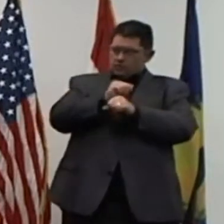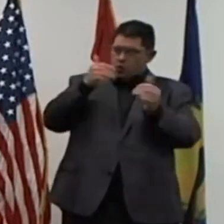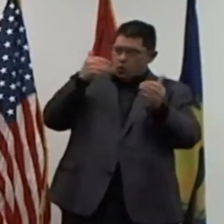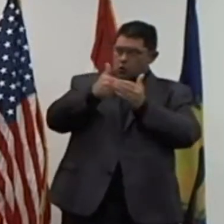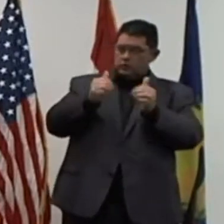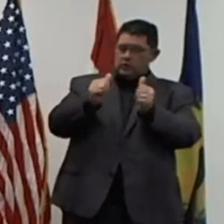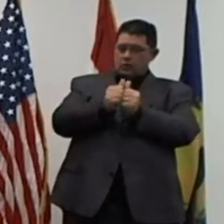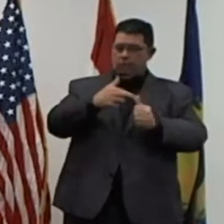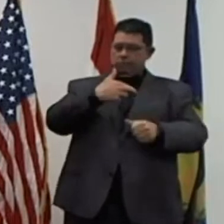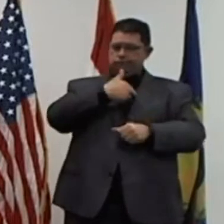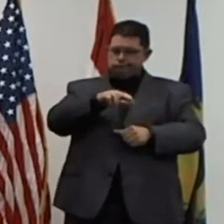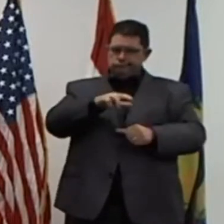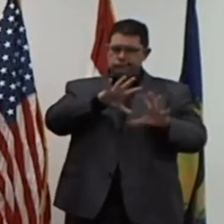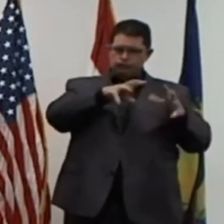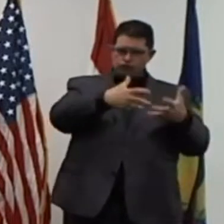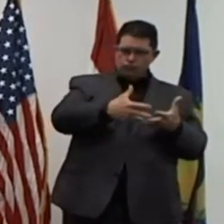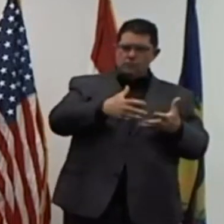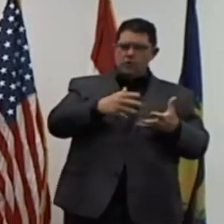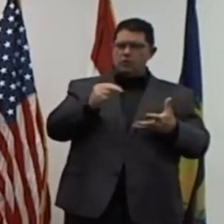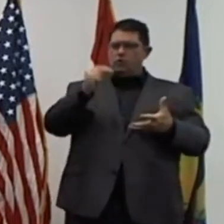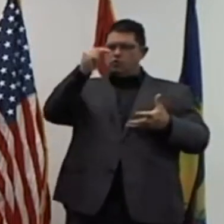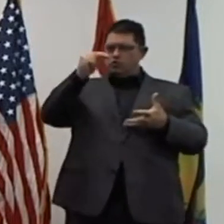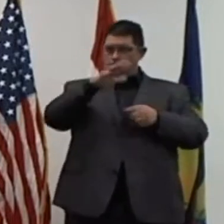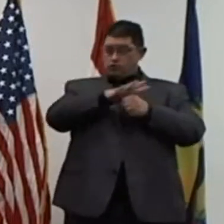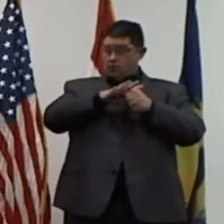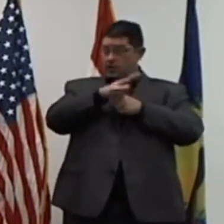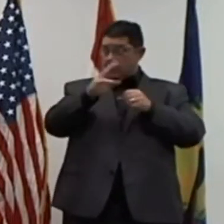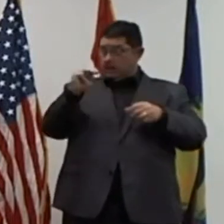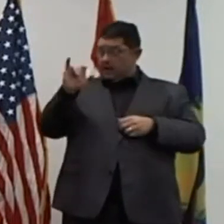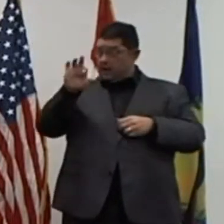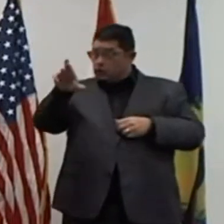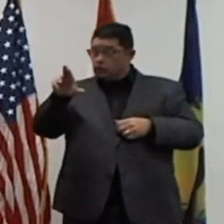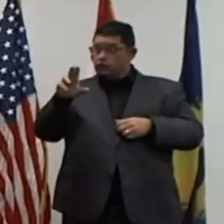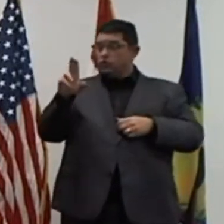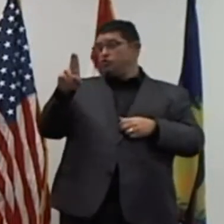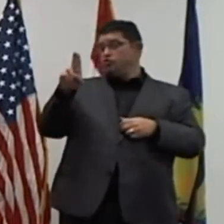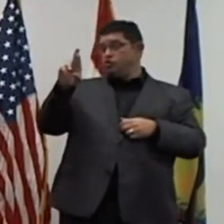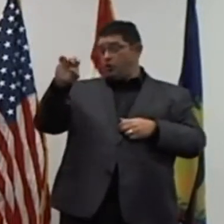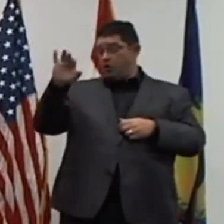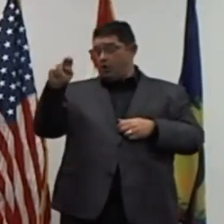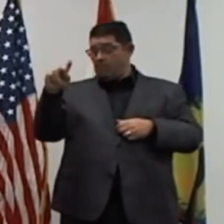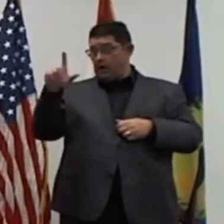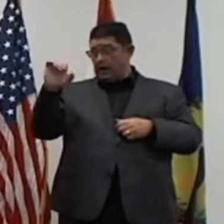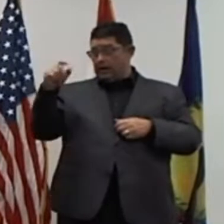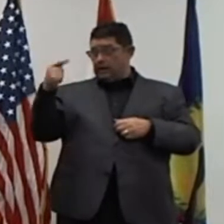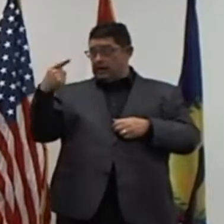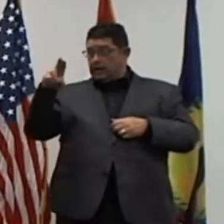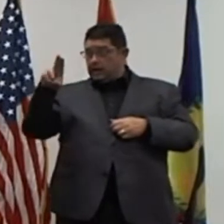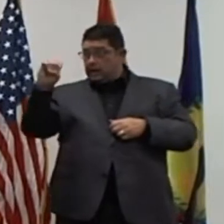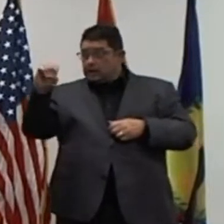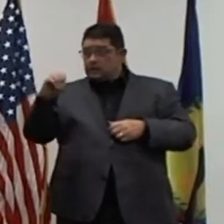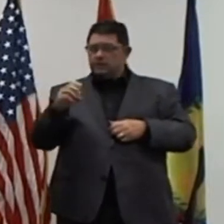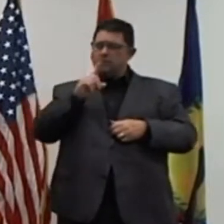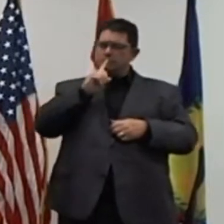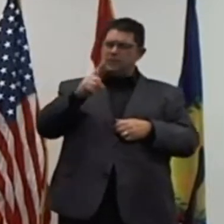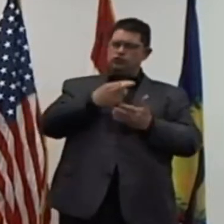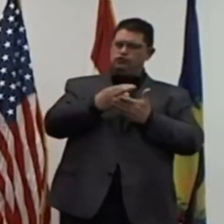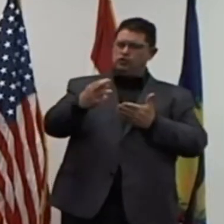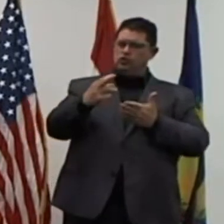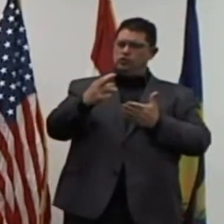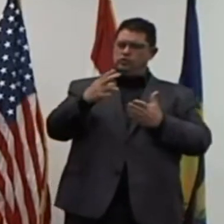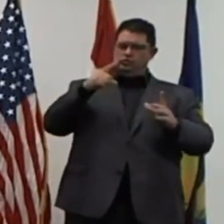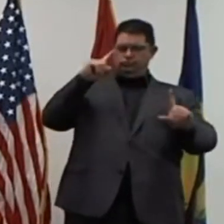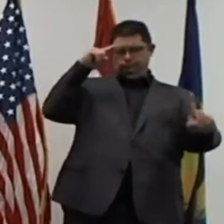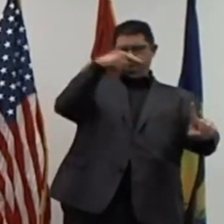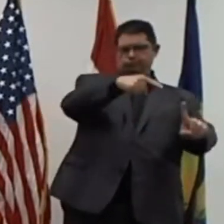community, with our North County mayors, with the Urban League, to make sure those resources get where they need to be.